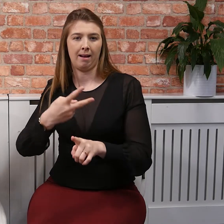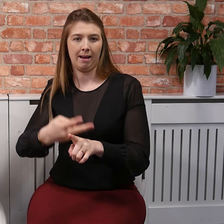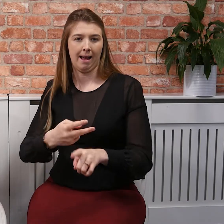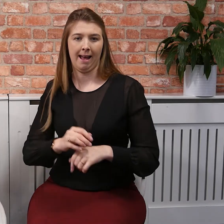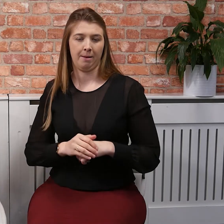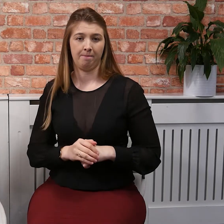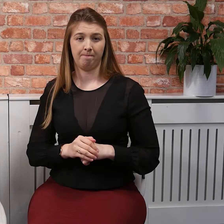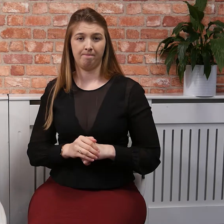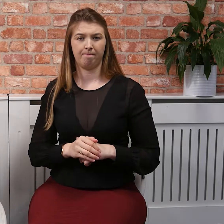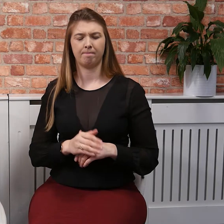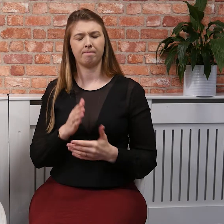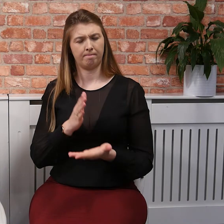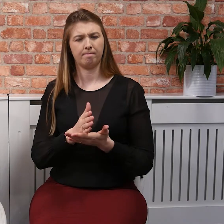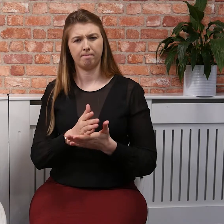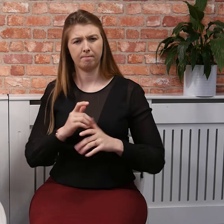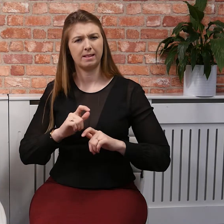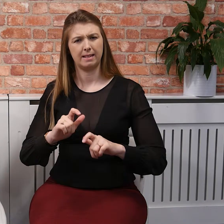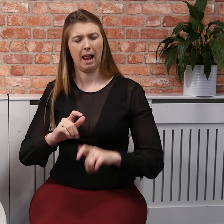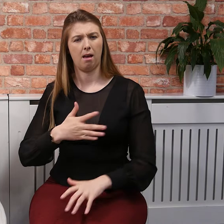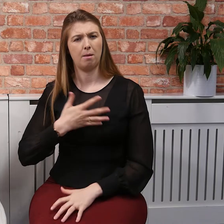That doesn't make it any less upsetting, though.